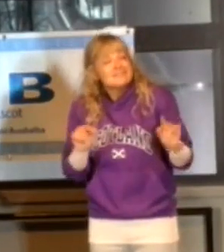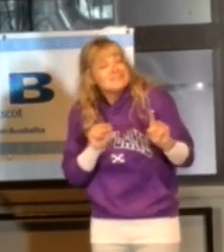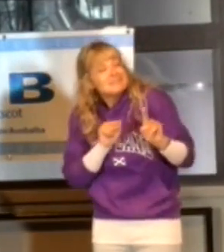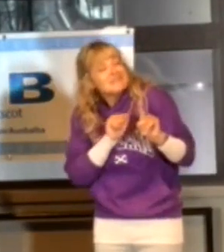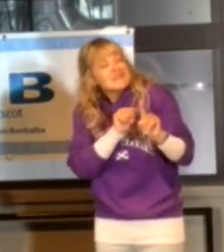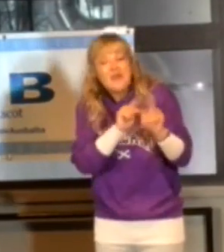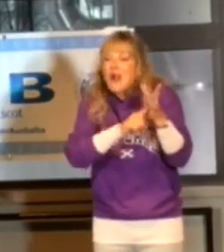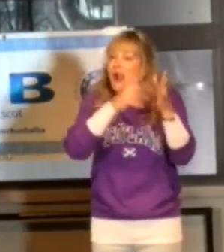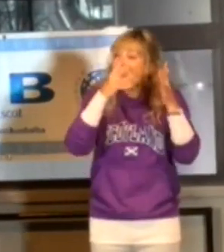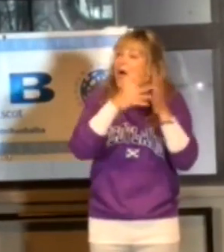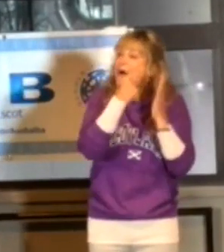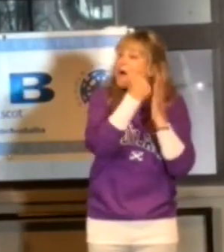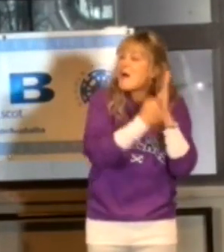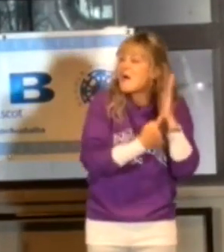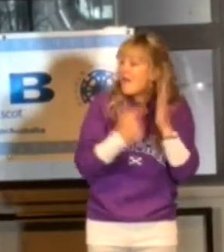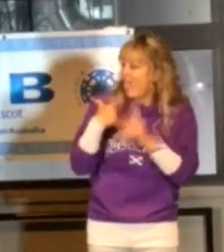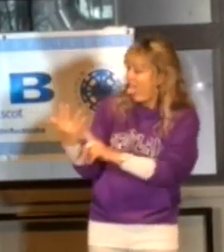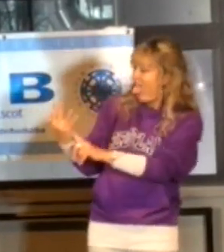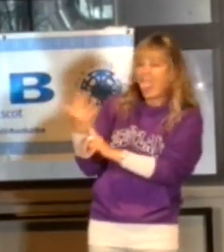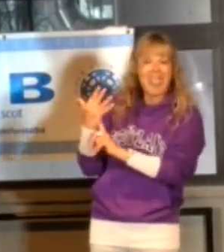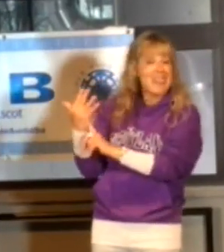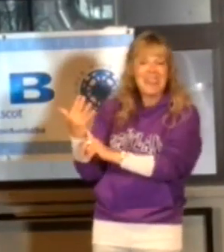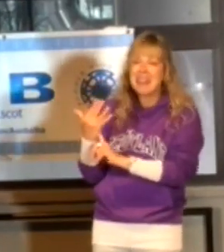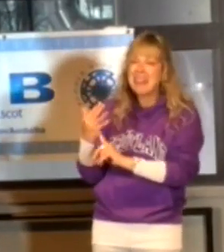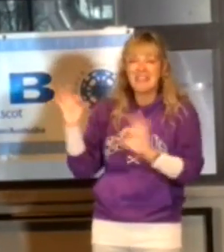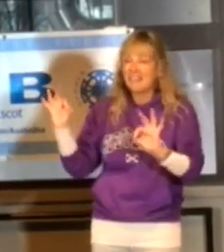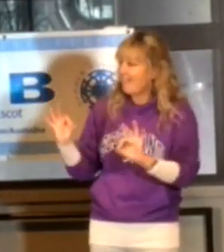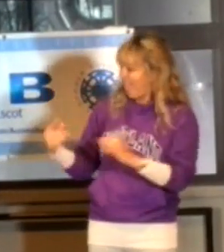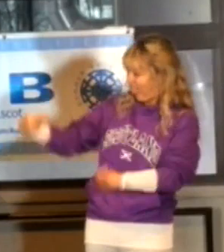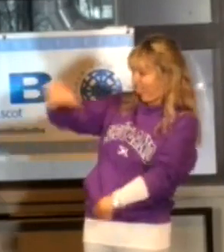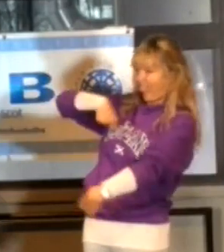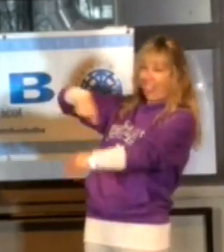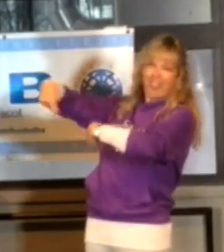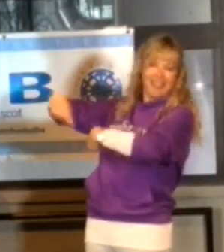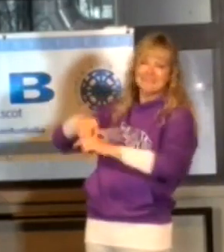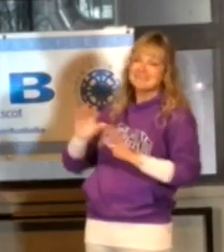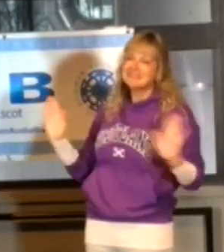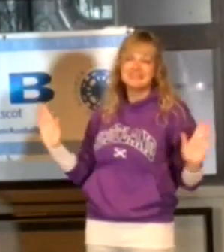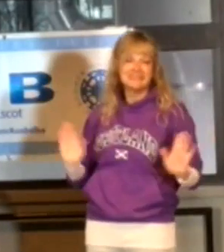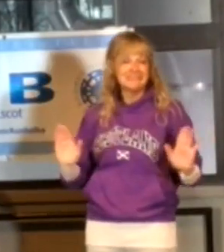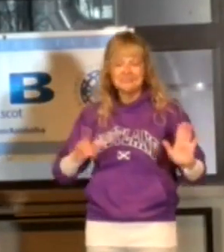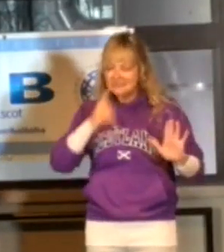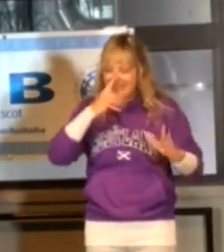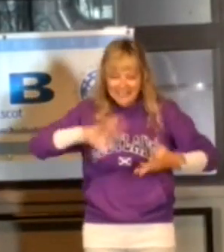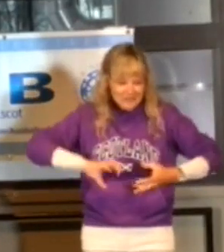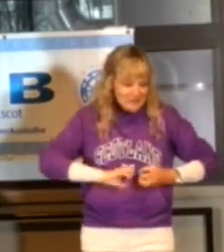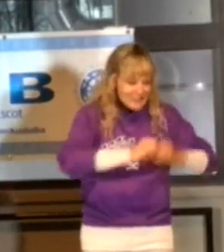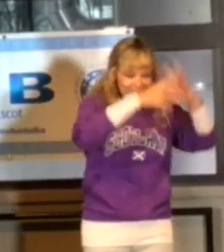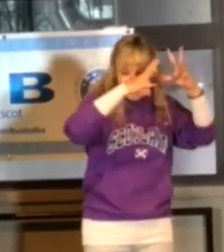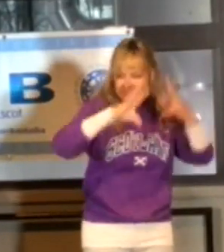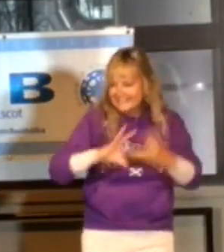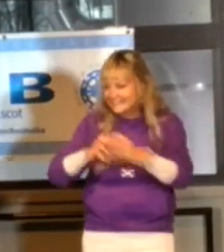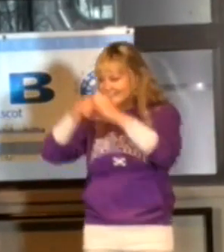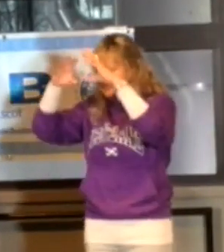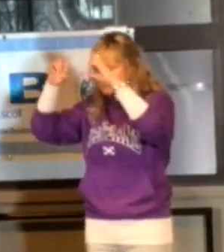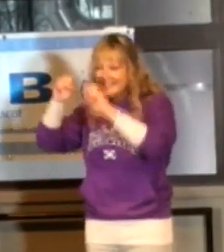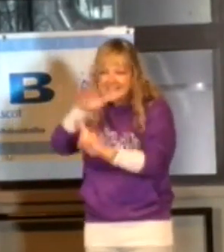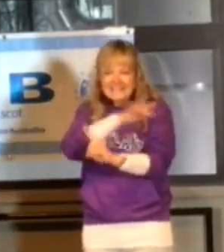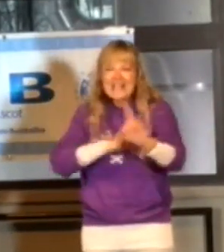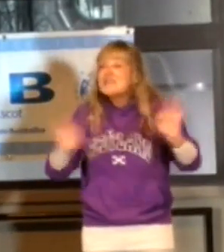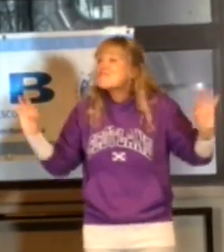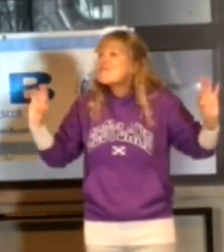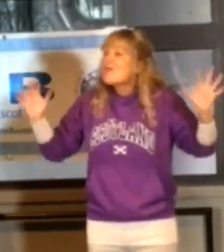law-abiding, non-imperialist, non-colonial state in which we can build a society which has no